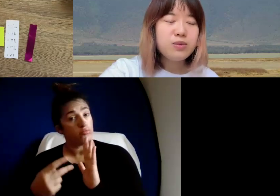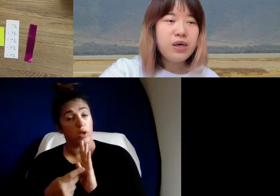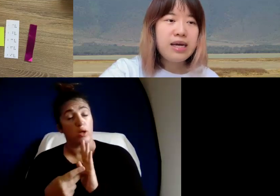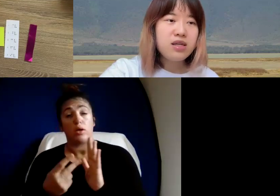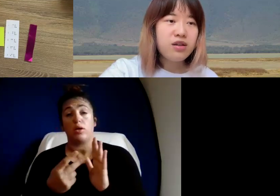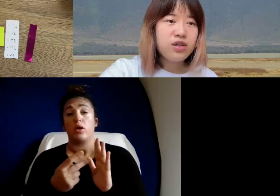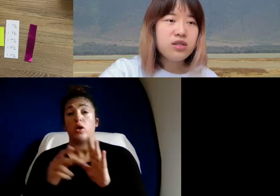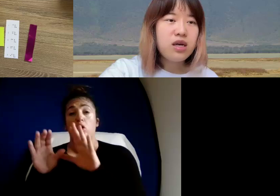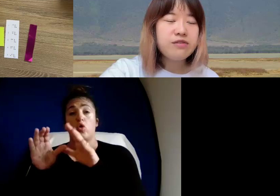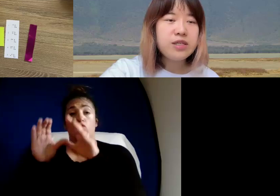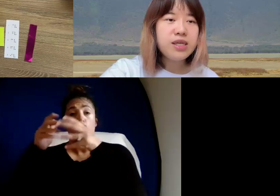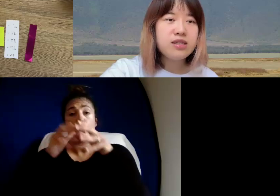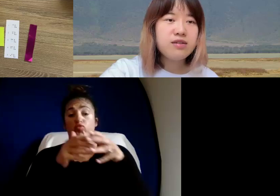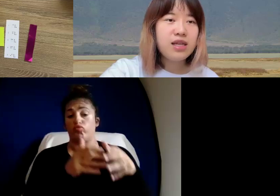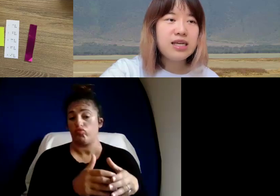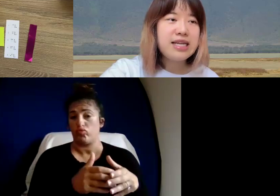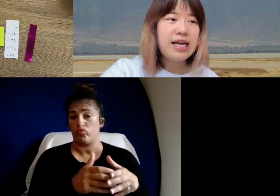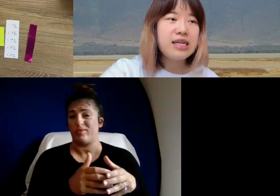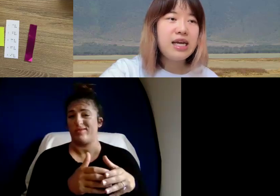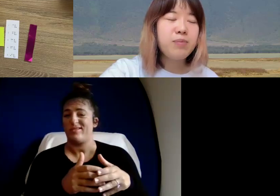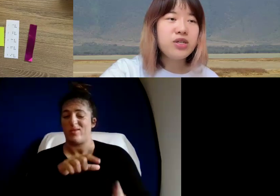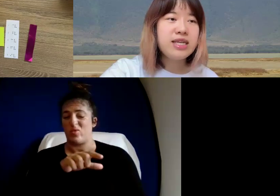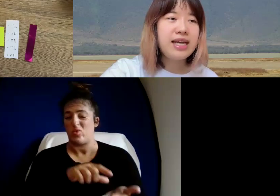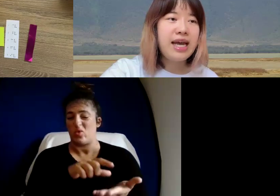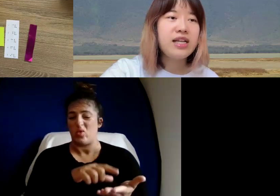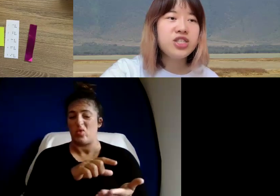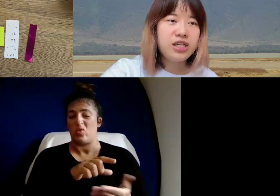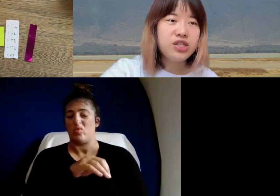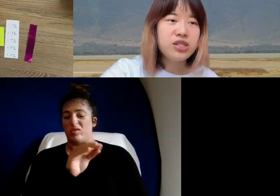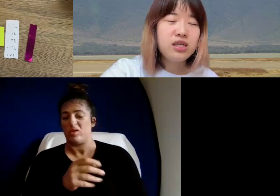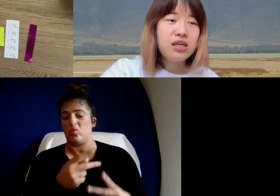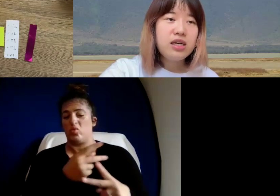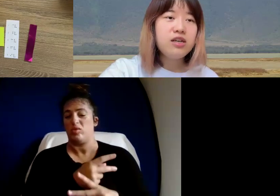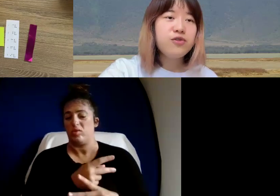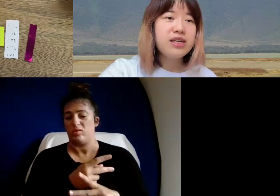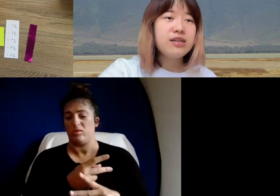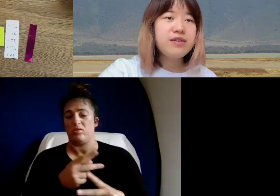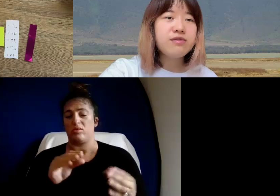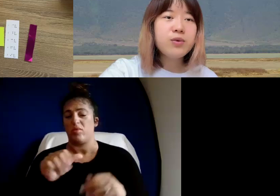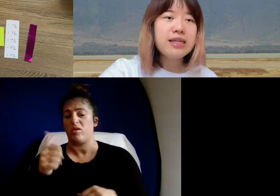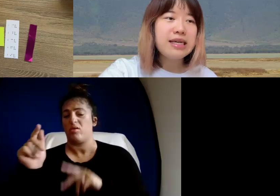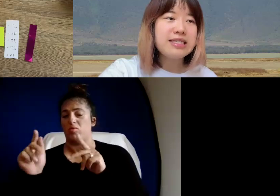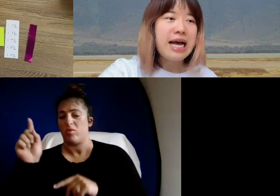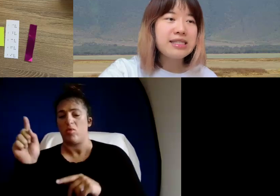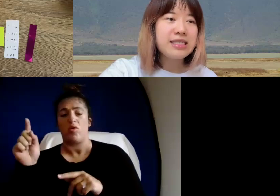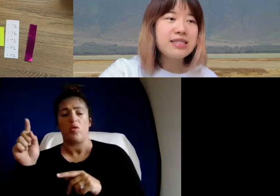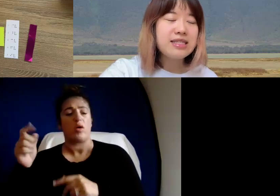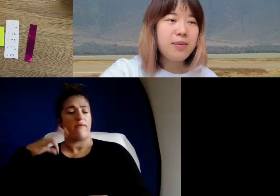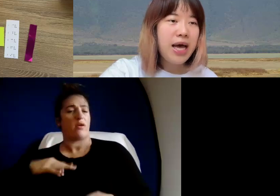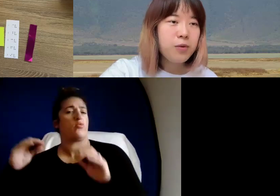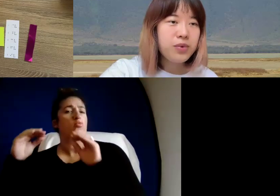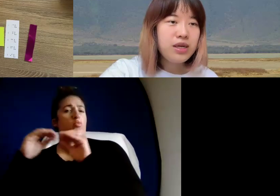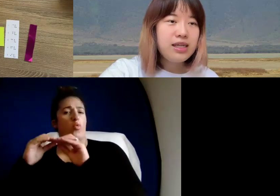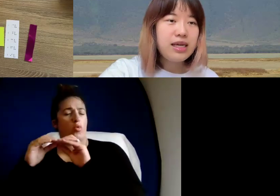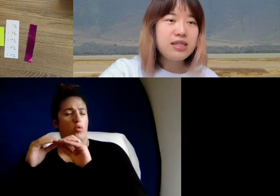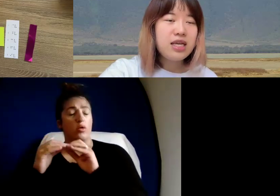do as well as others, often because of things that a person can't change. If we give everyone exactly the